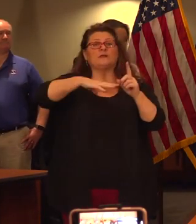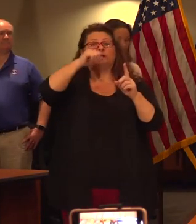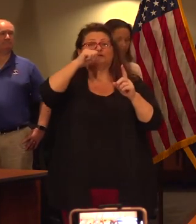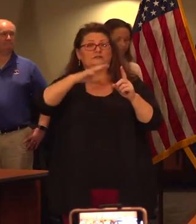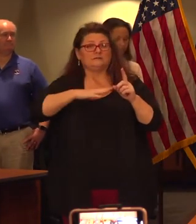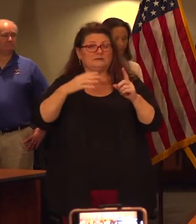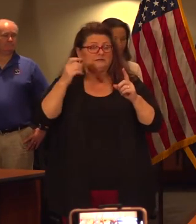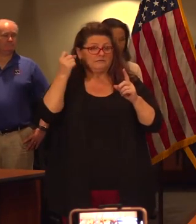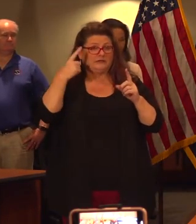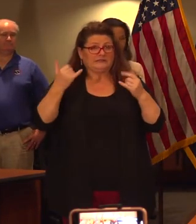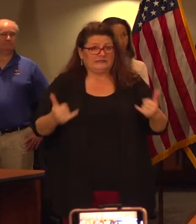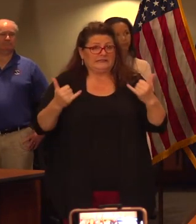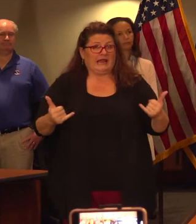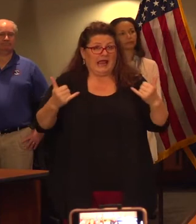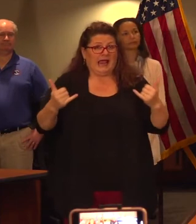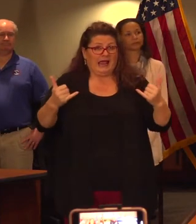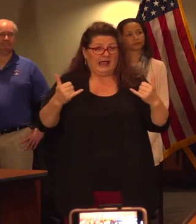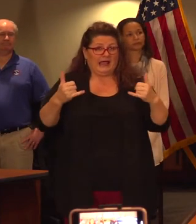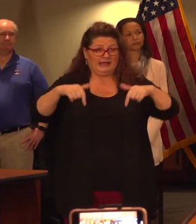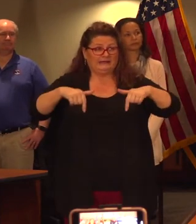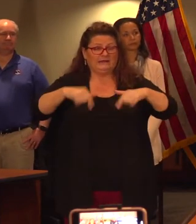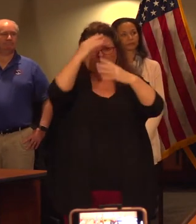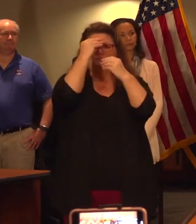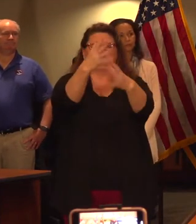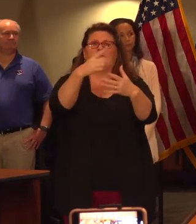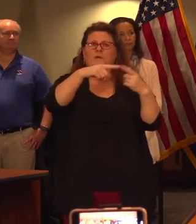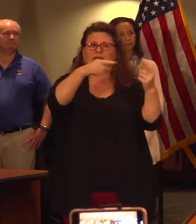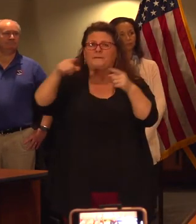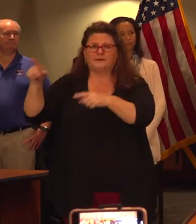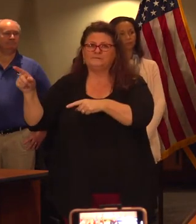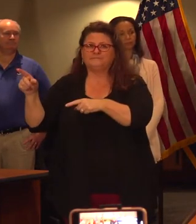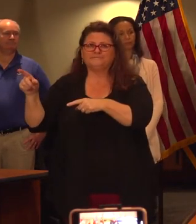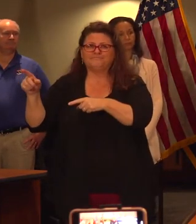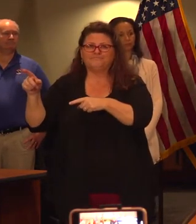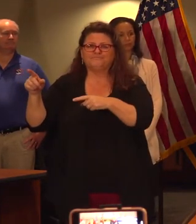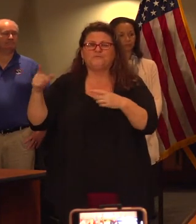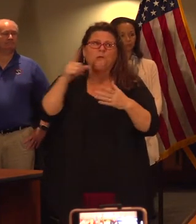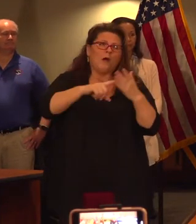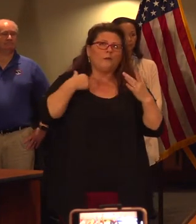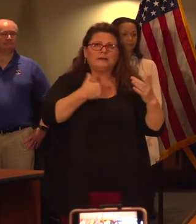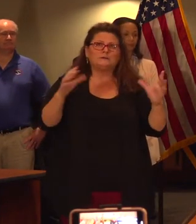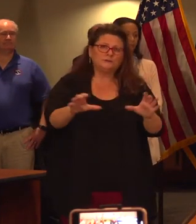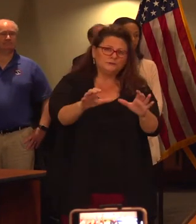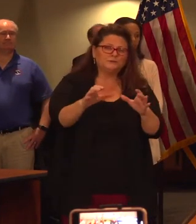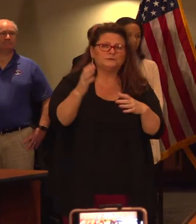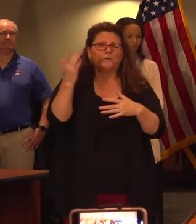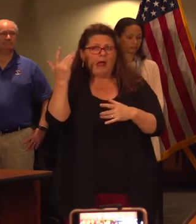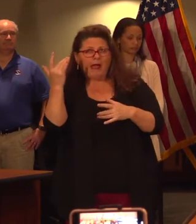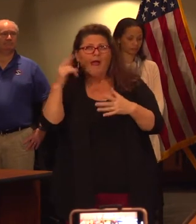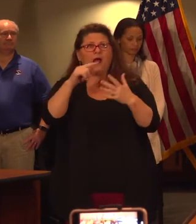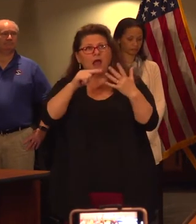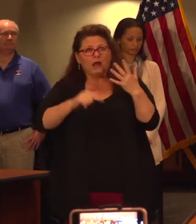of this is to keep our people informed of what we know and what we think and why we're doing what we're doing. And I want